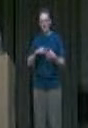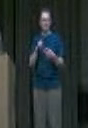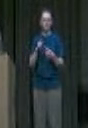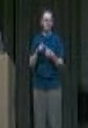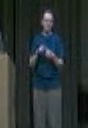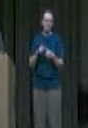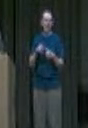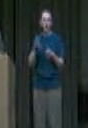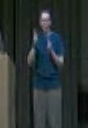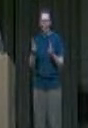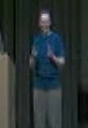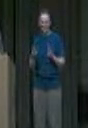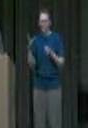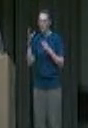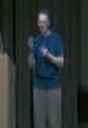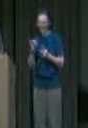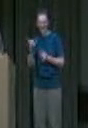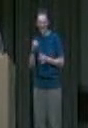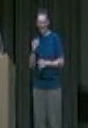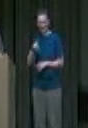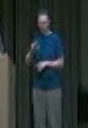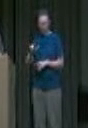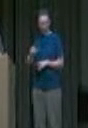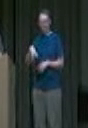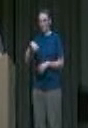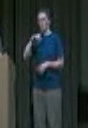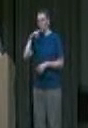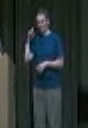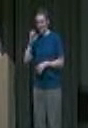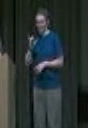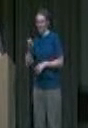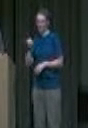wet weather, like April, and we have dry weather,